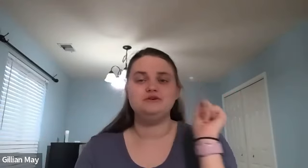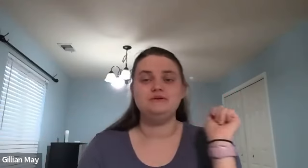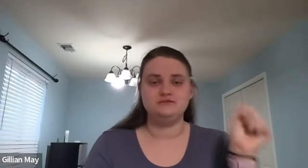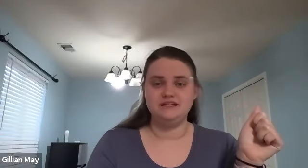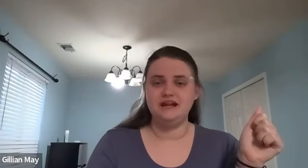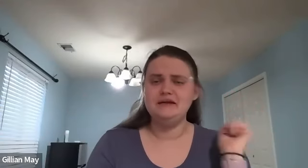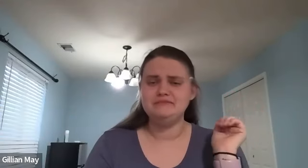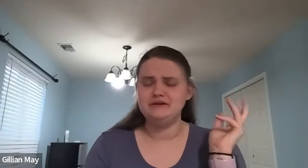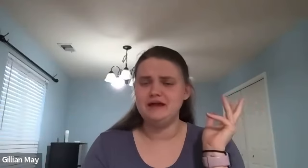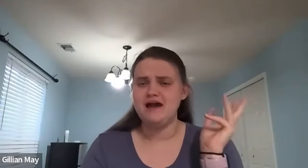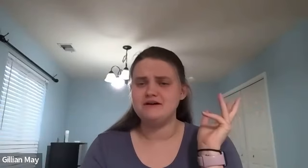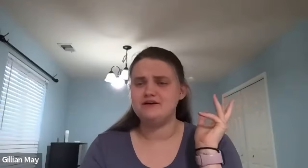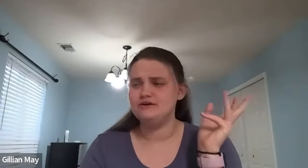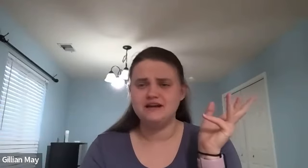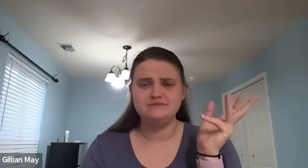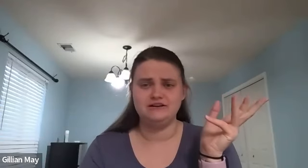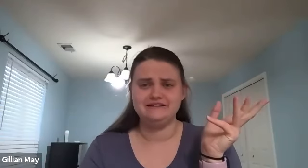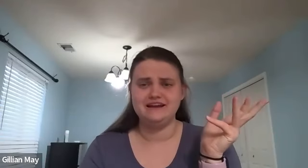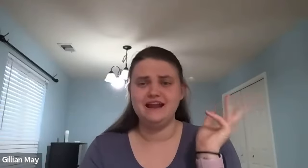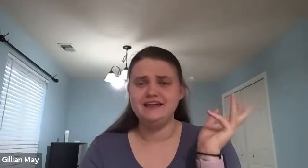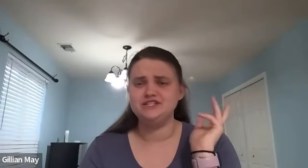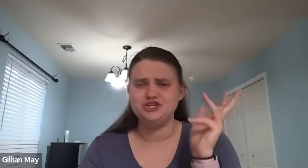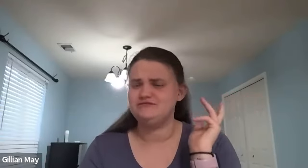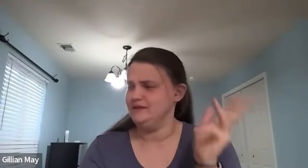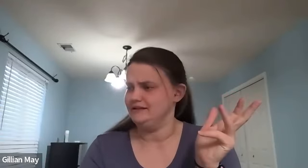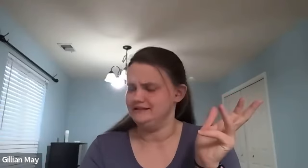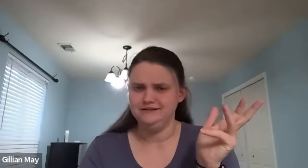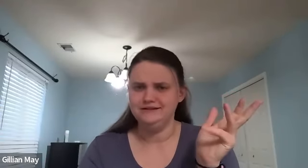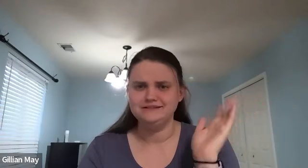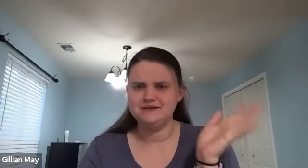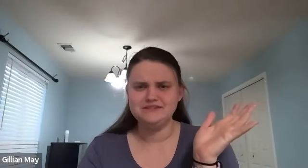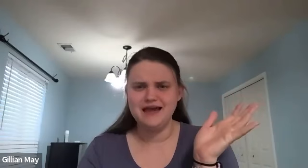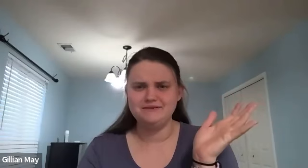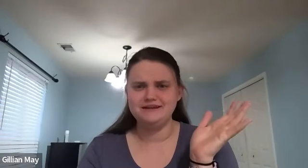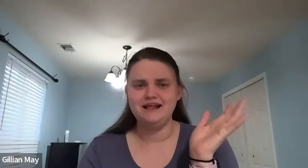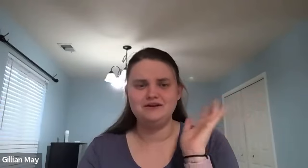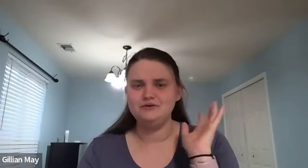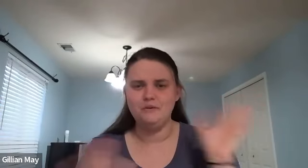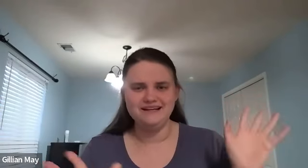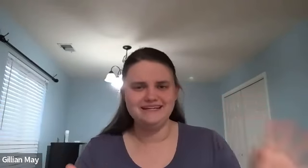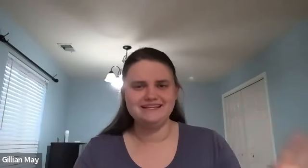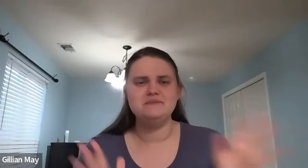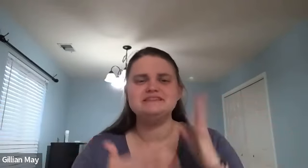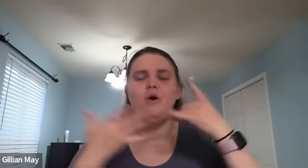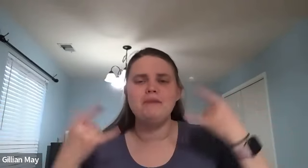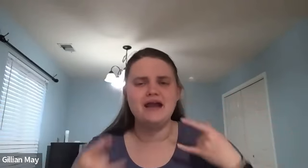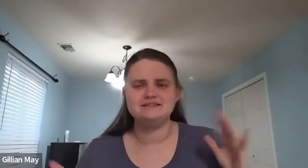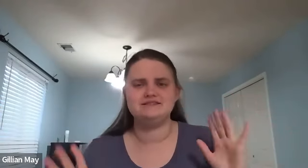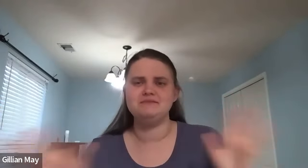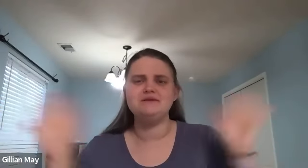through 20. I'm gonna have a hard time talking tonight. I can just feel it. Something's happening. I don't know what it is. Maybe it's the whole mask thing. Maybe I'm